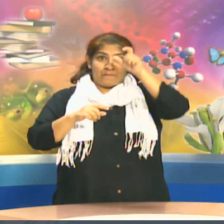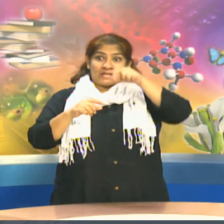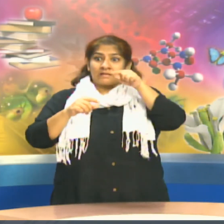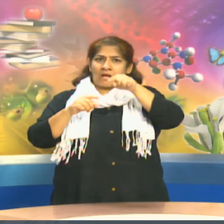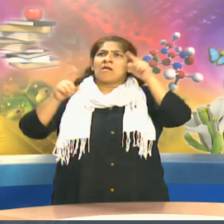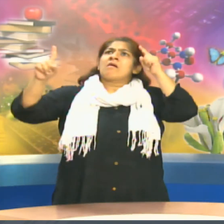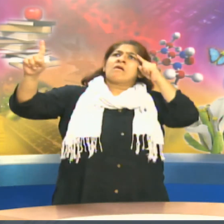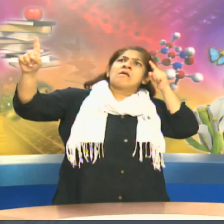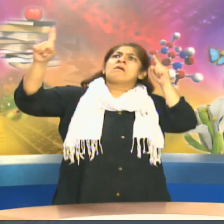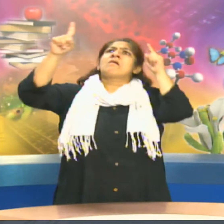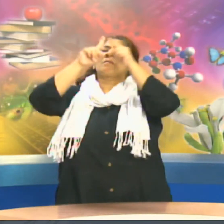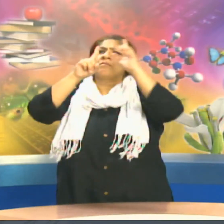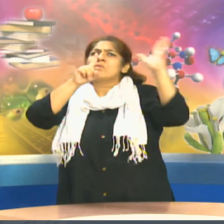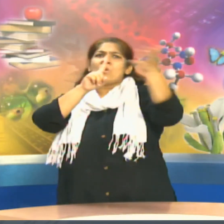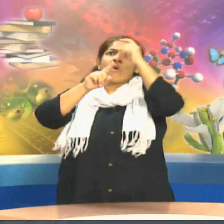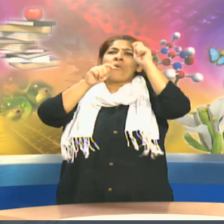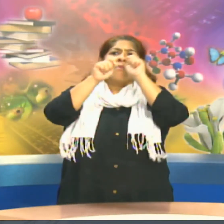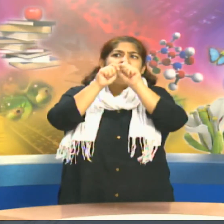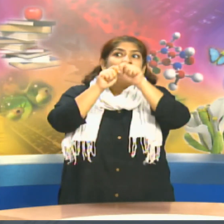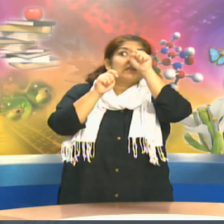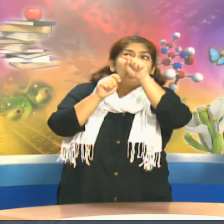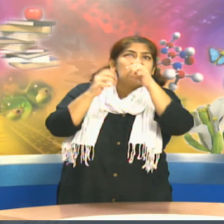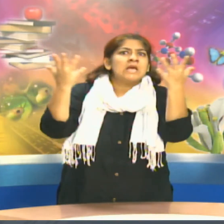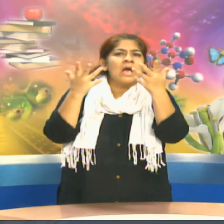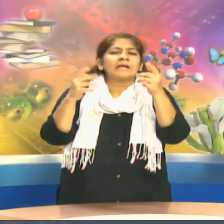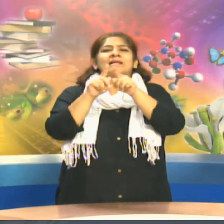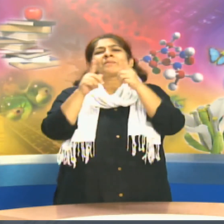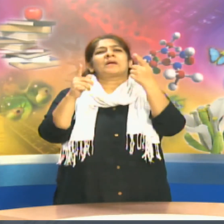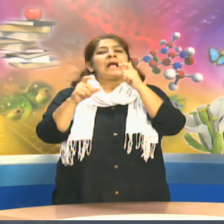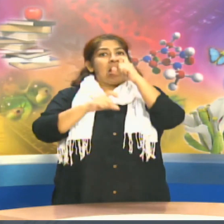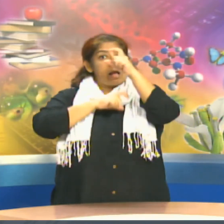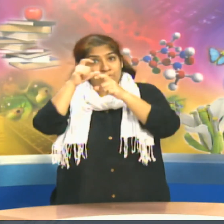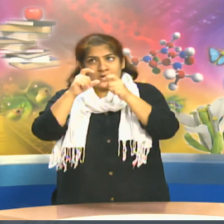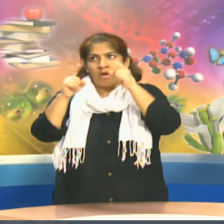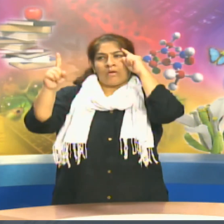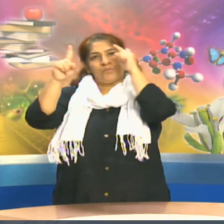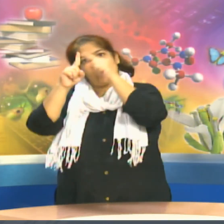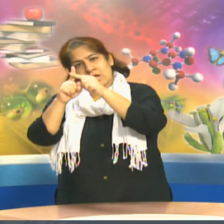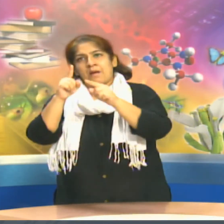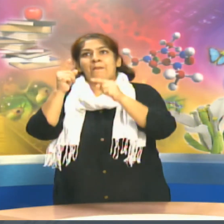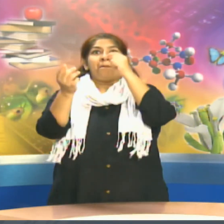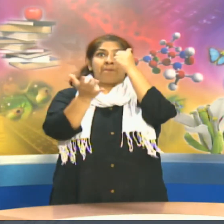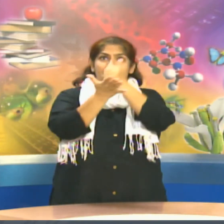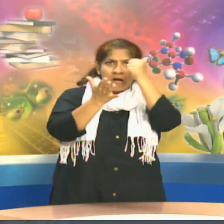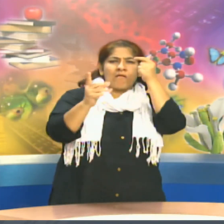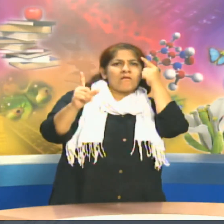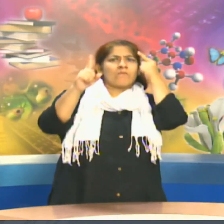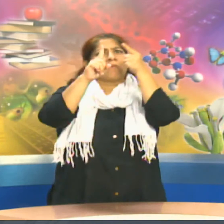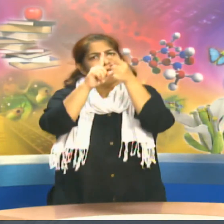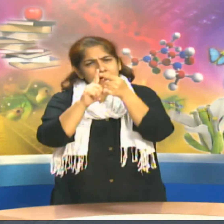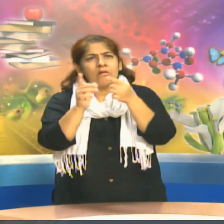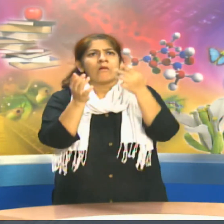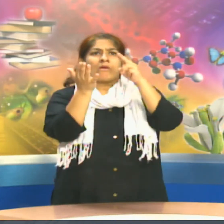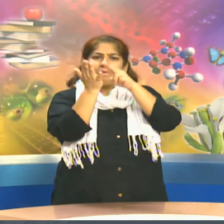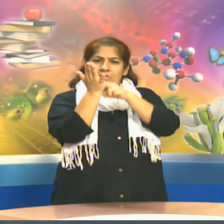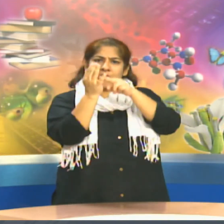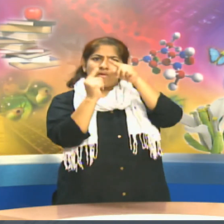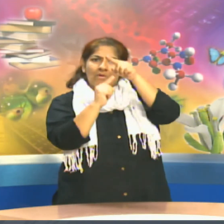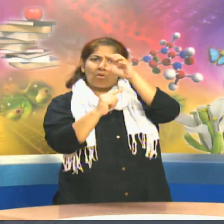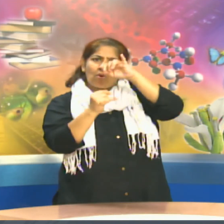understand it is in a point wise. Like first is we set objectives. So, it is a process. When we